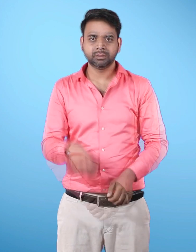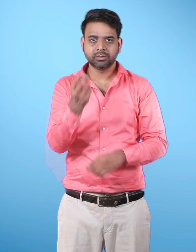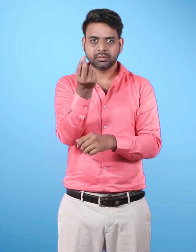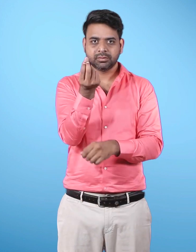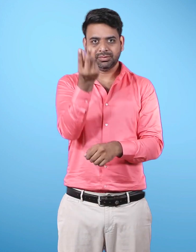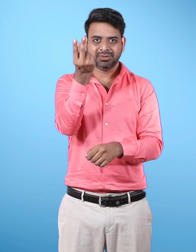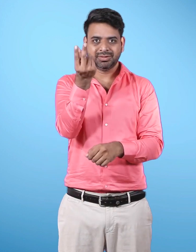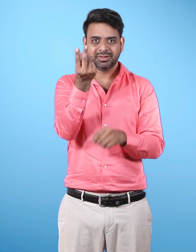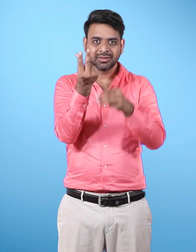terminal.